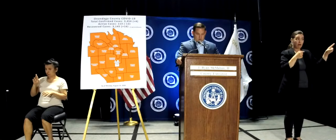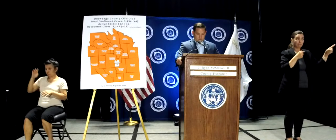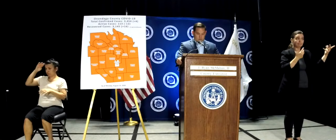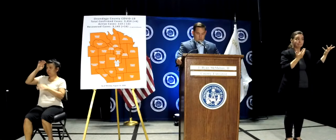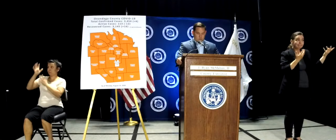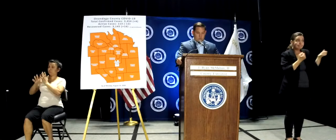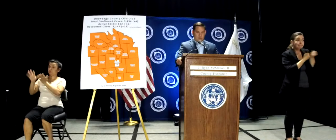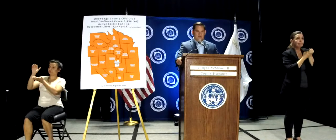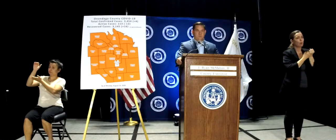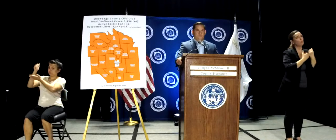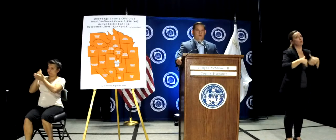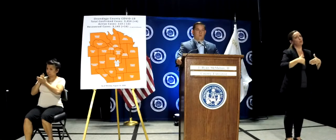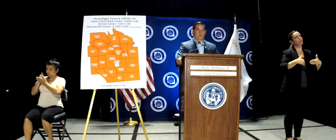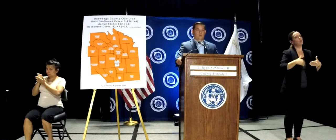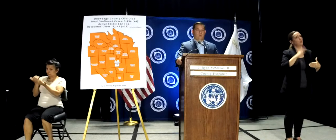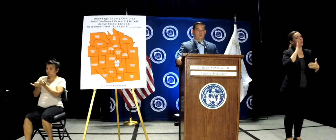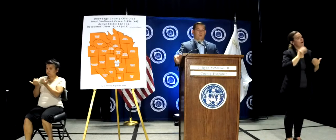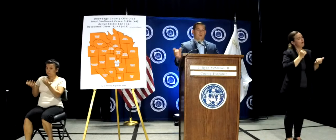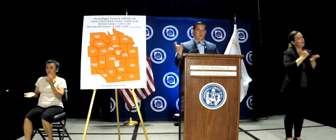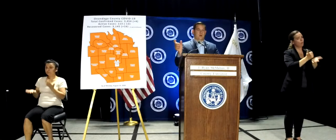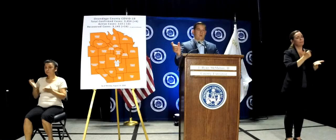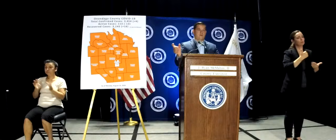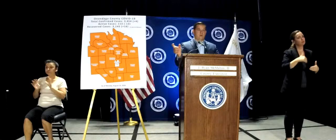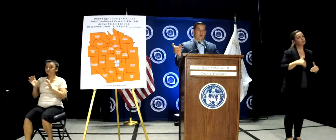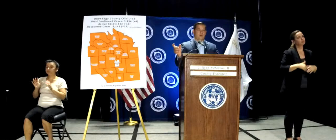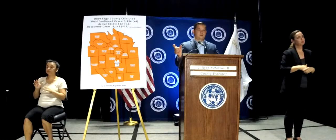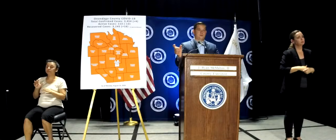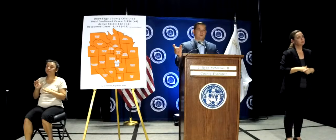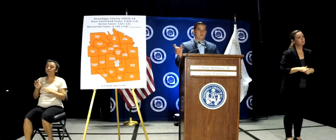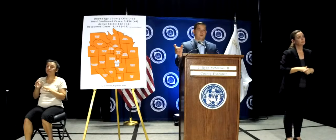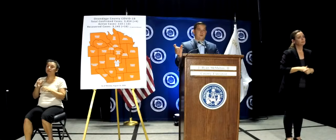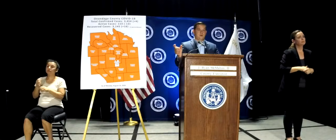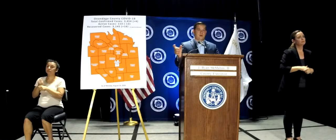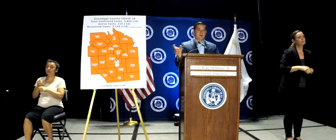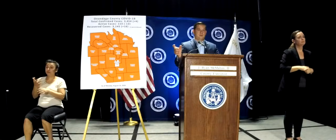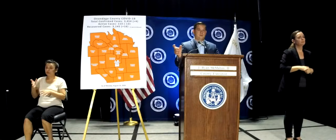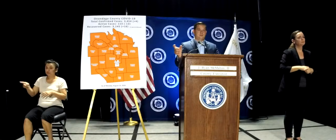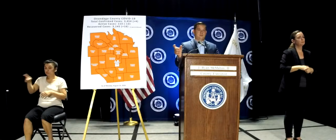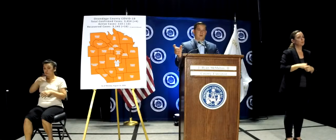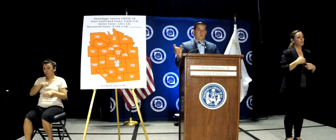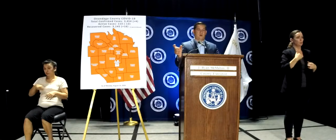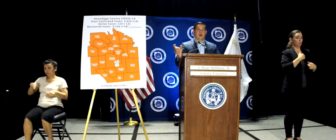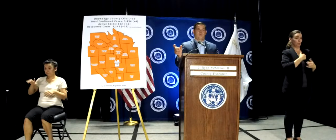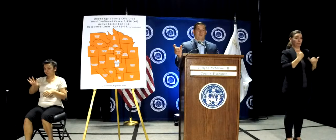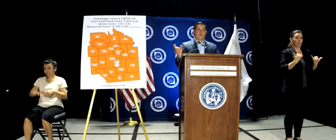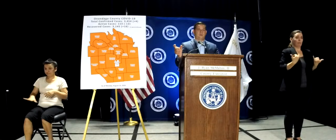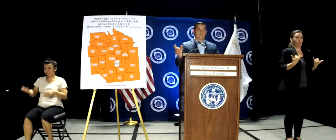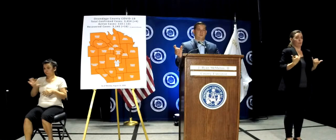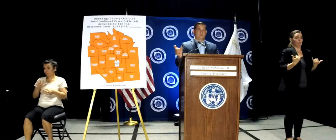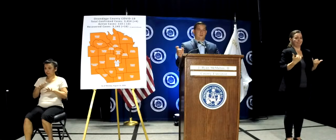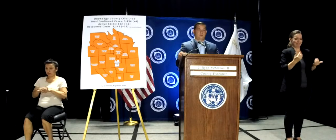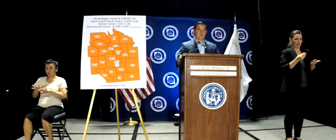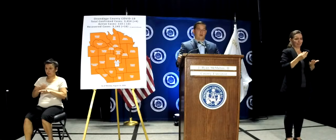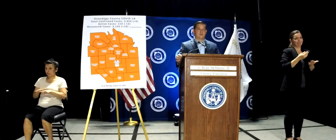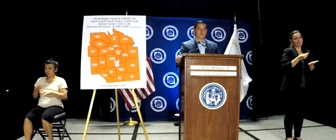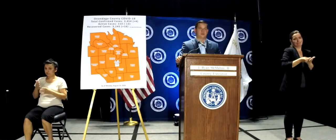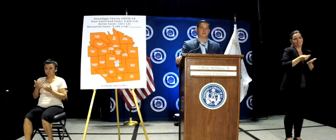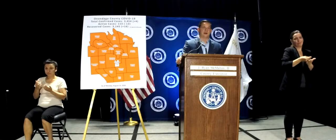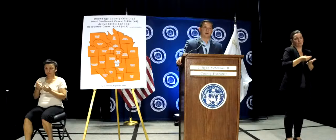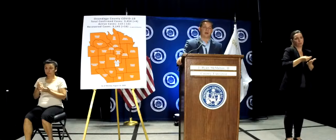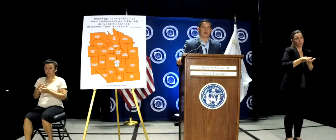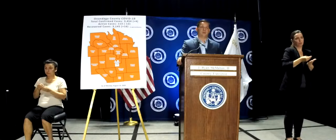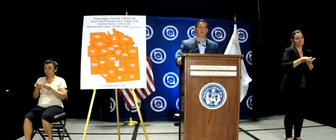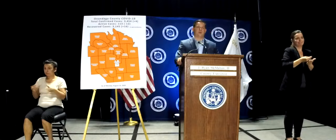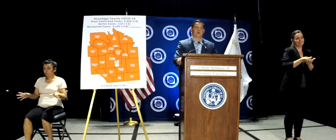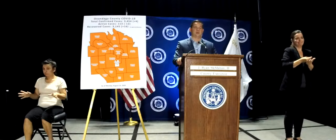So remind people, we're looking at revenue losses that weren't our fault. We were asked to shut